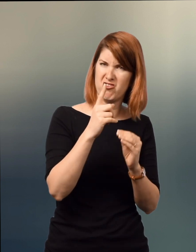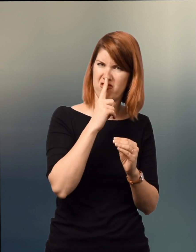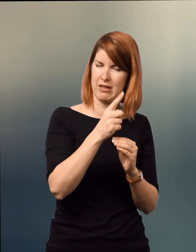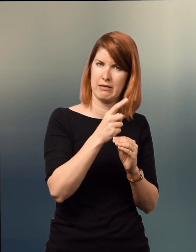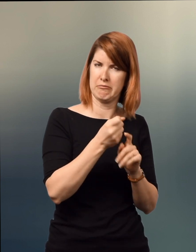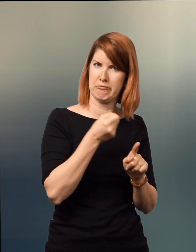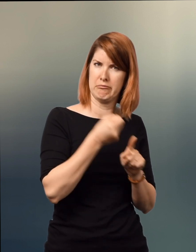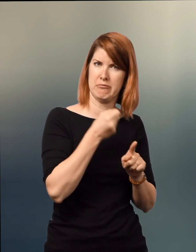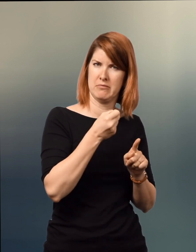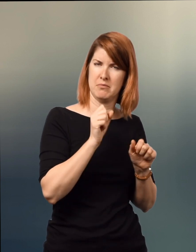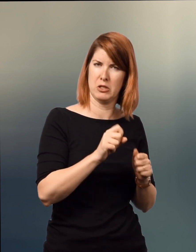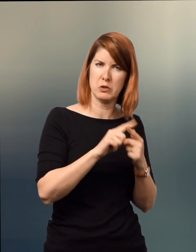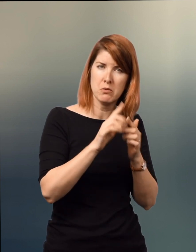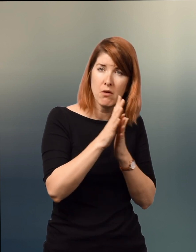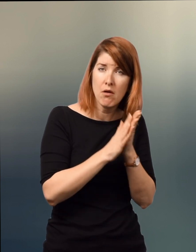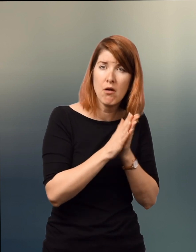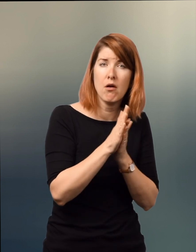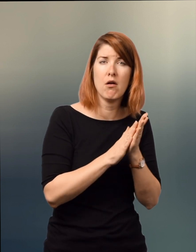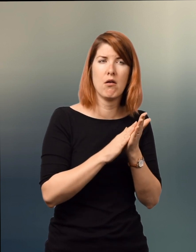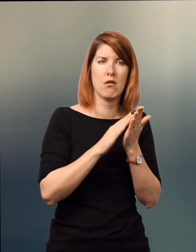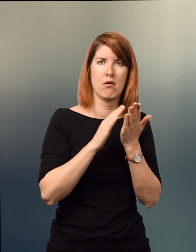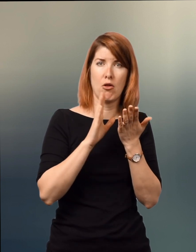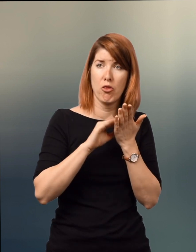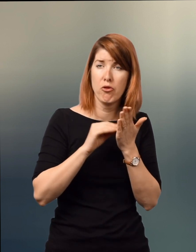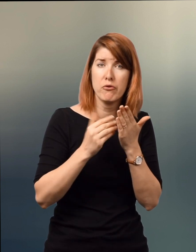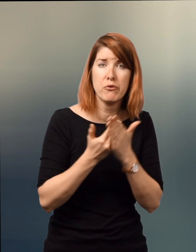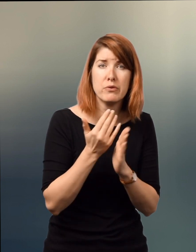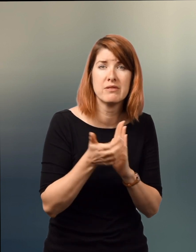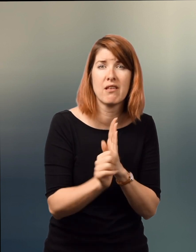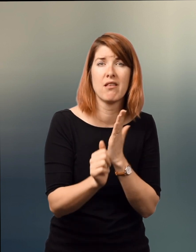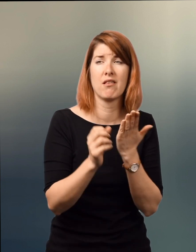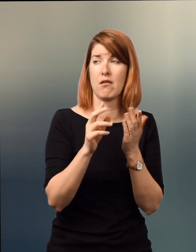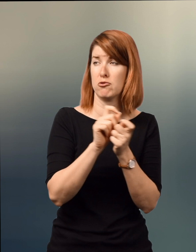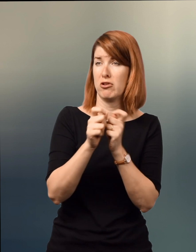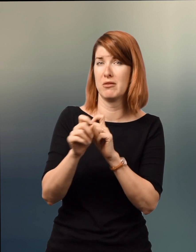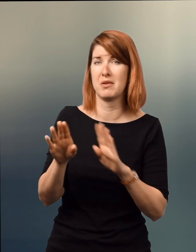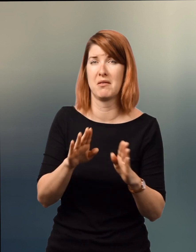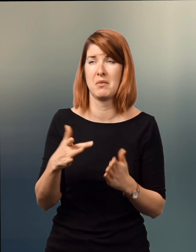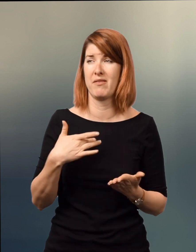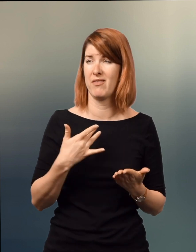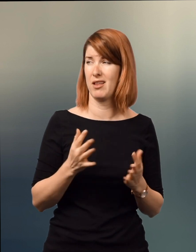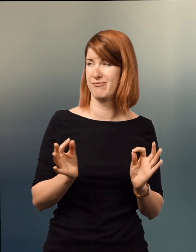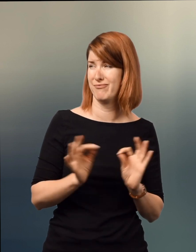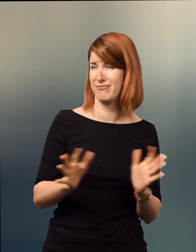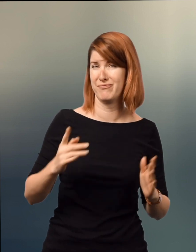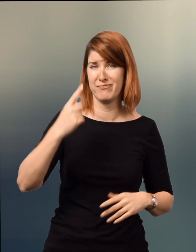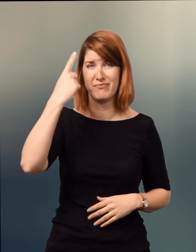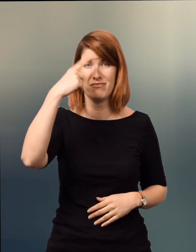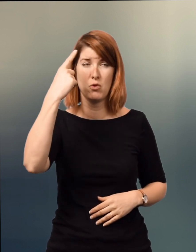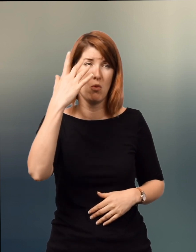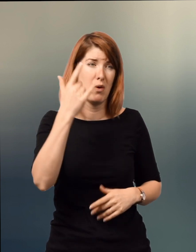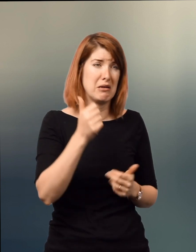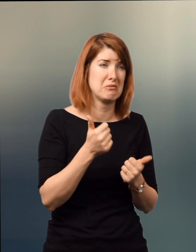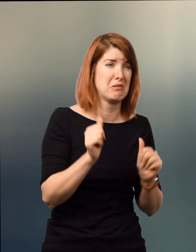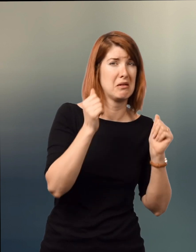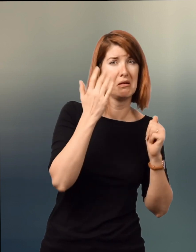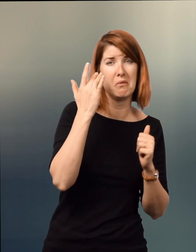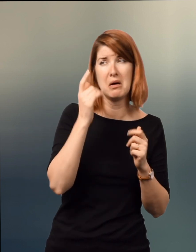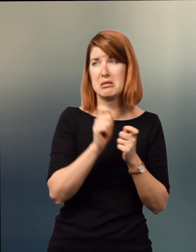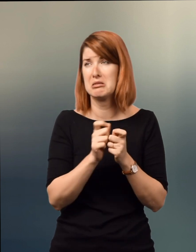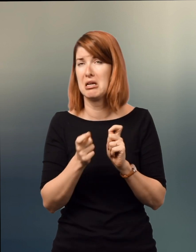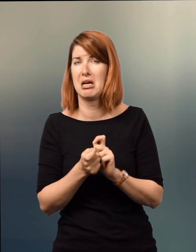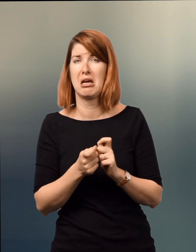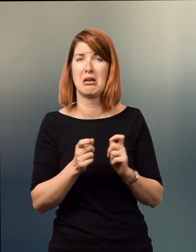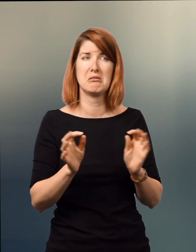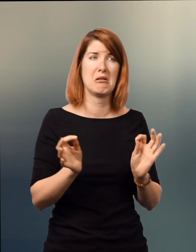major motivation killer in learning new skills or changing behaviors, because they can become convinced it's pointless to try